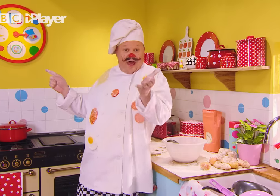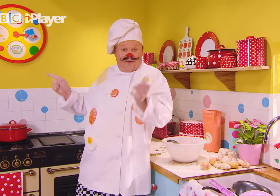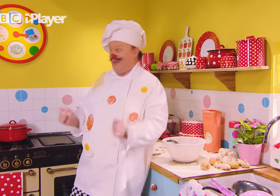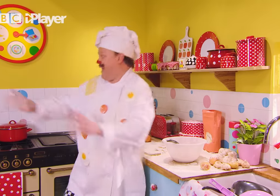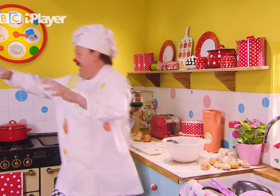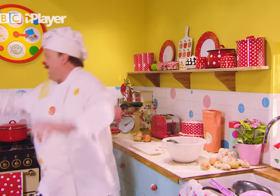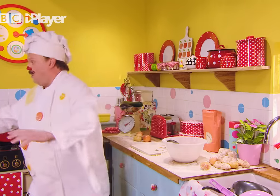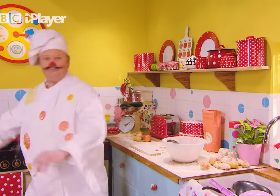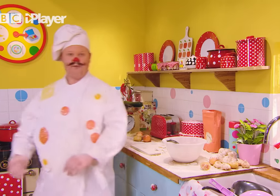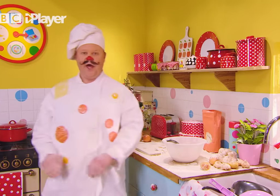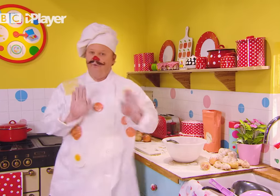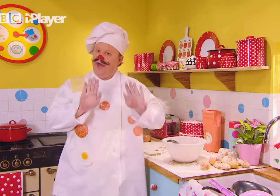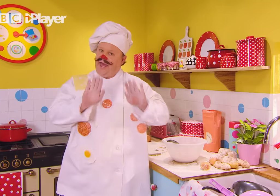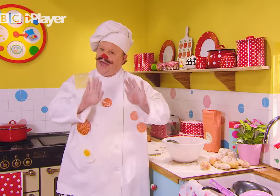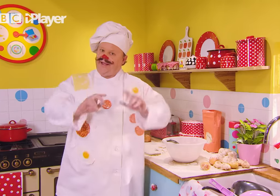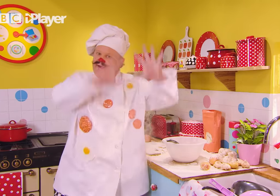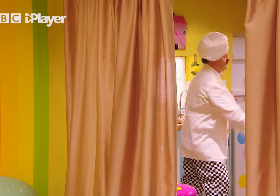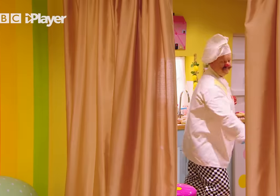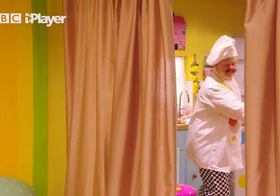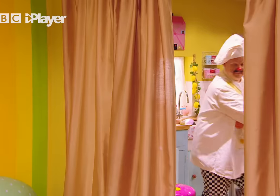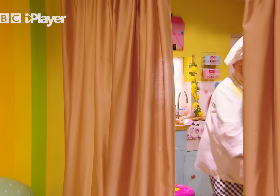arrived. Wait.